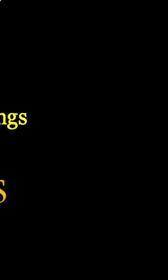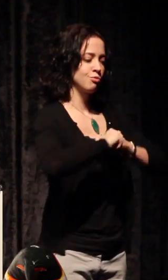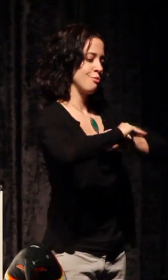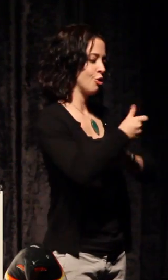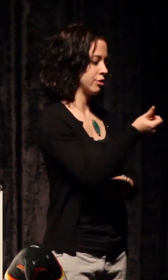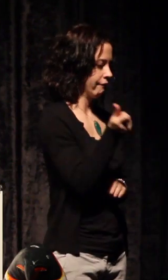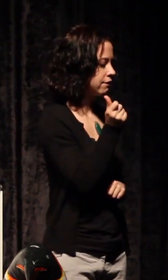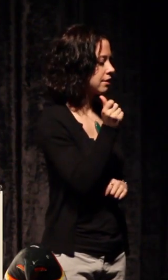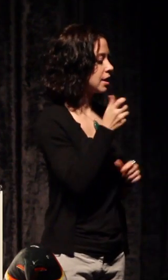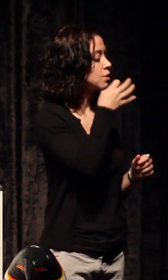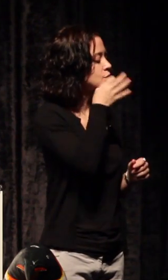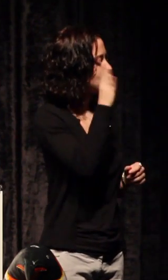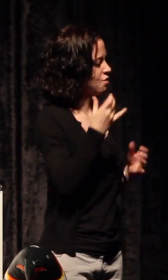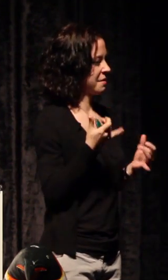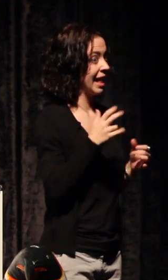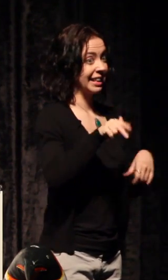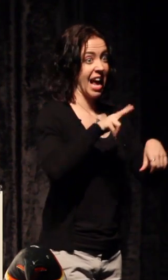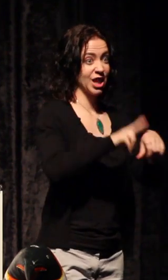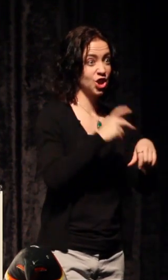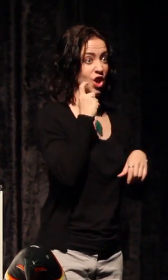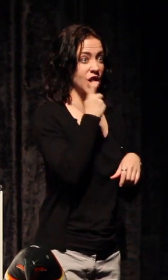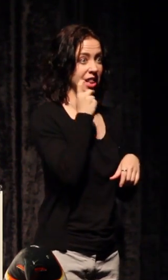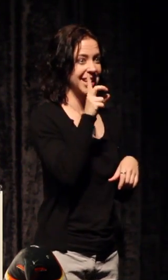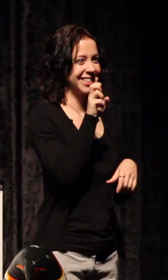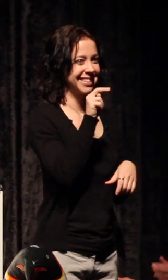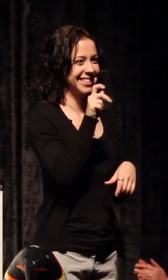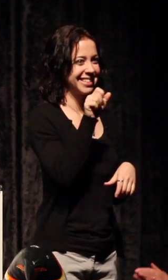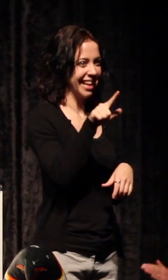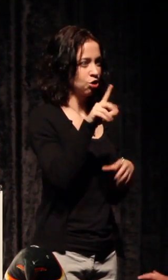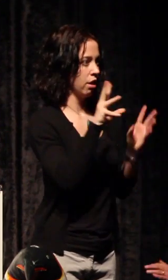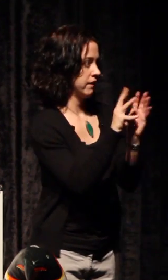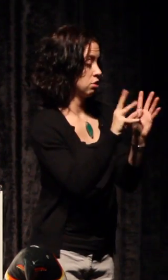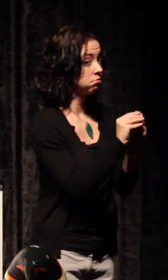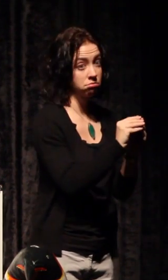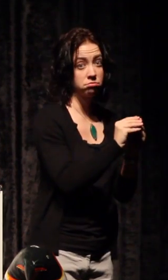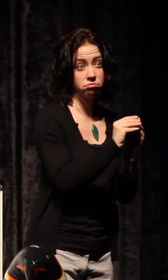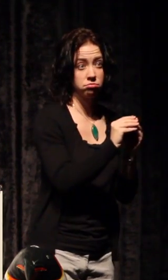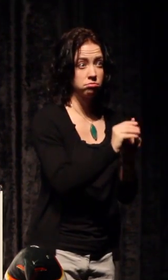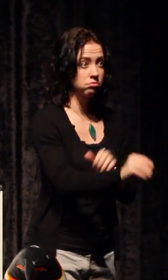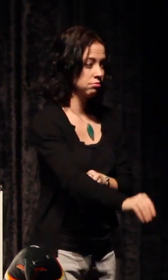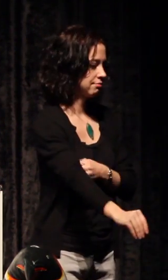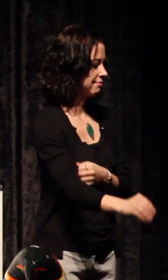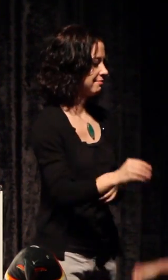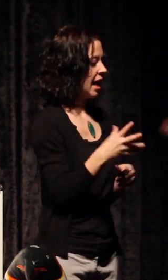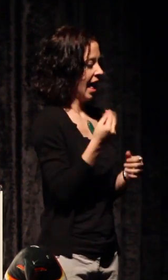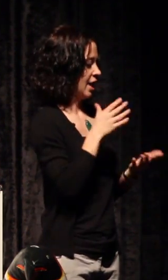playing the National Dental Convention or the Jamestown Elementary School